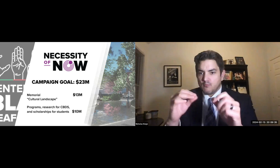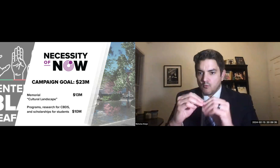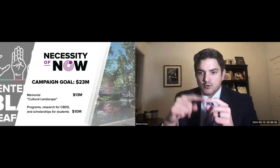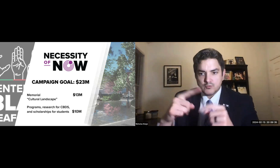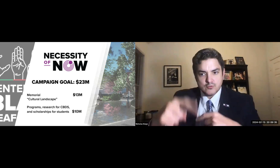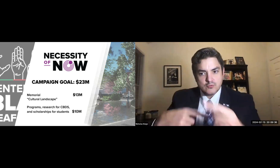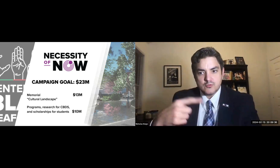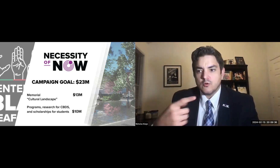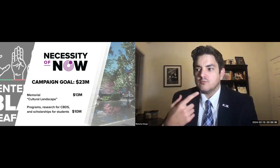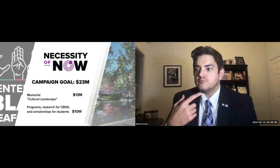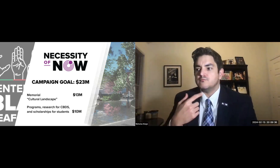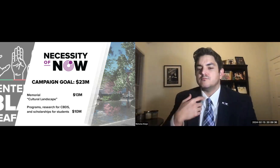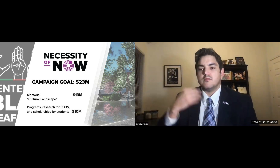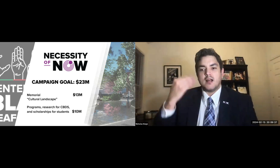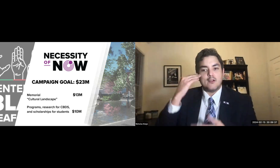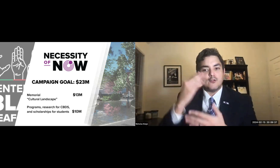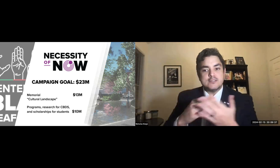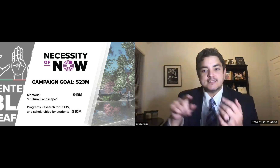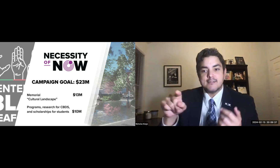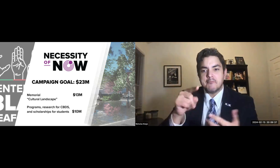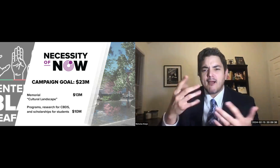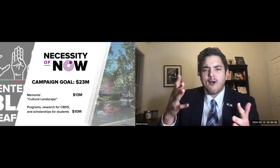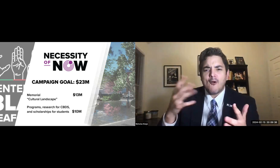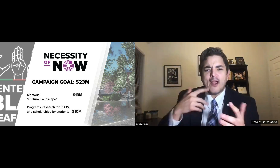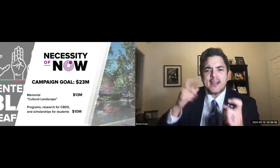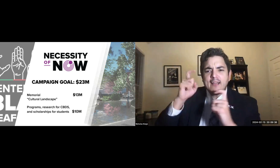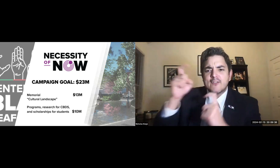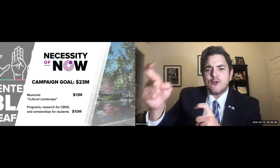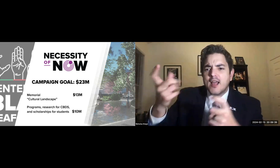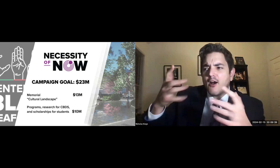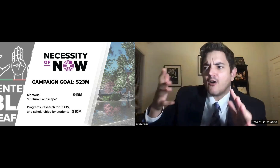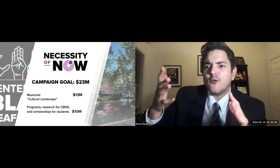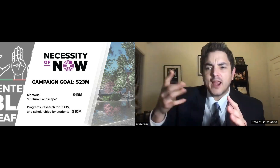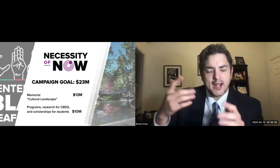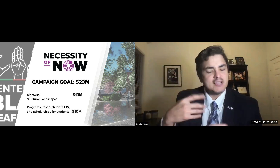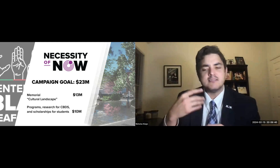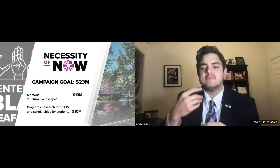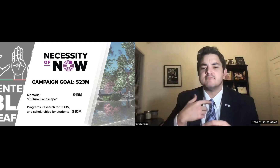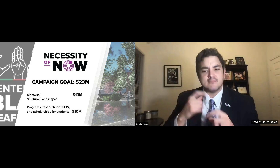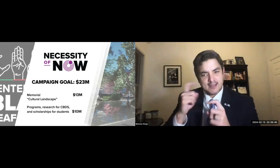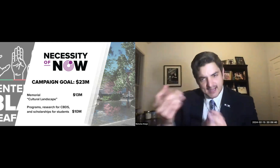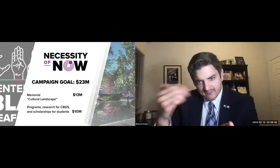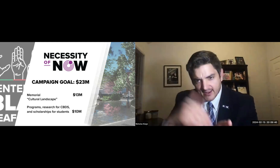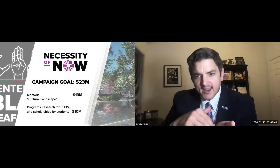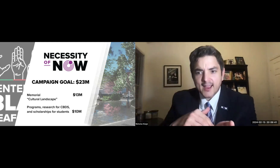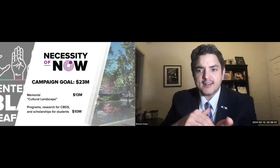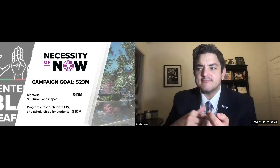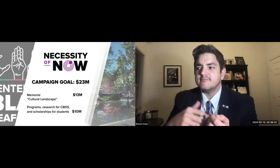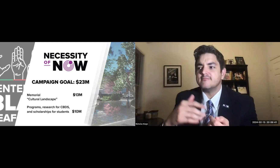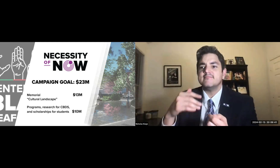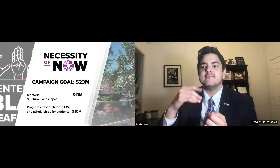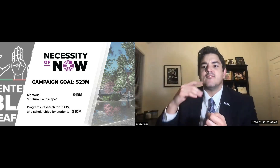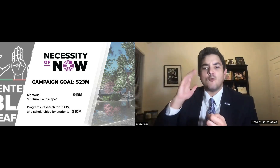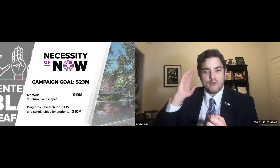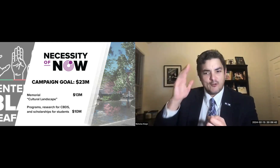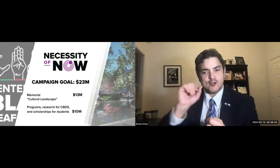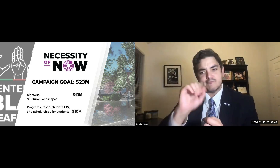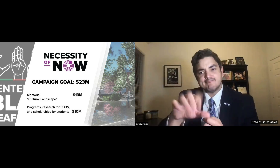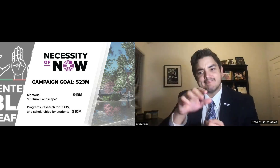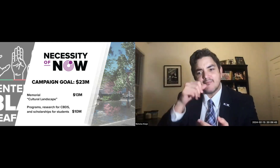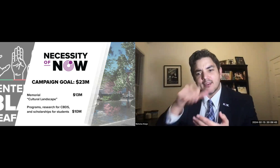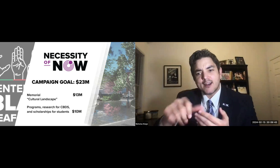million. And obviously we've got more to go. That's just in 4 months. Some of you may have given